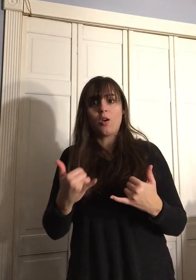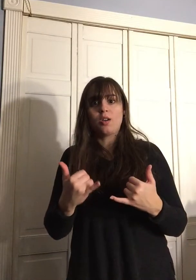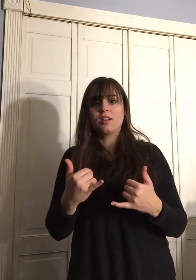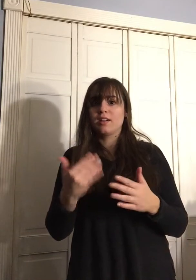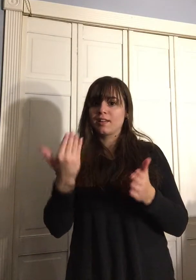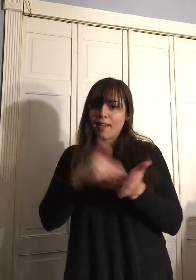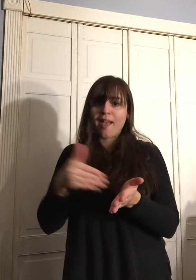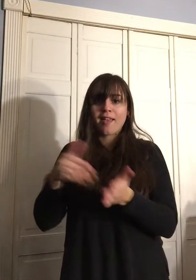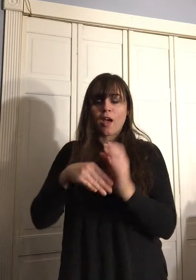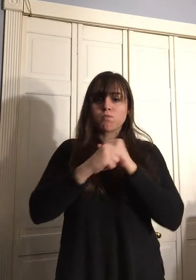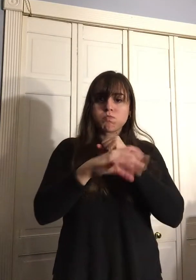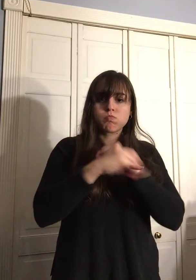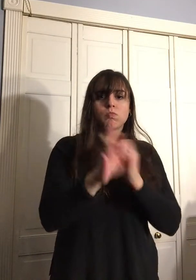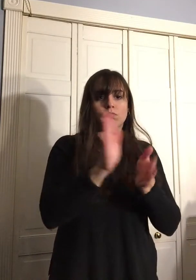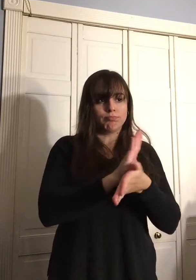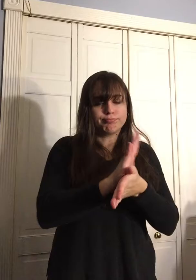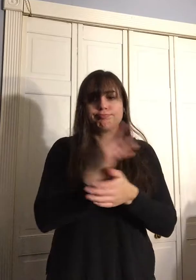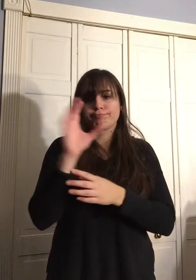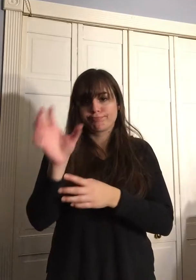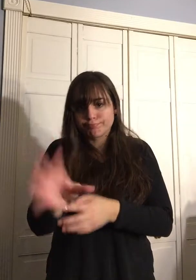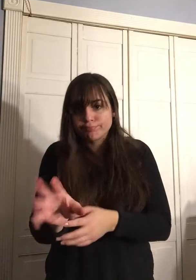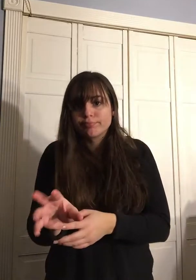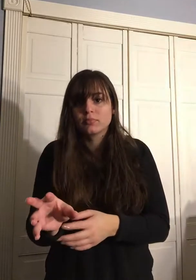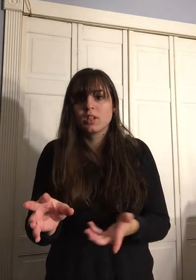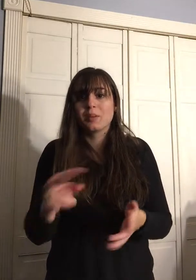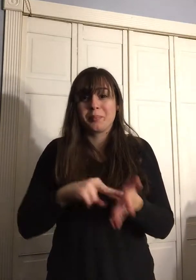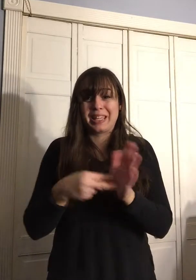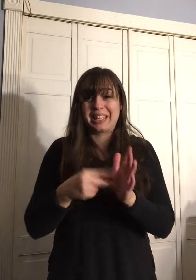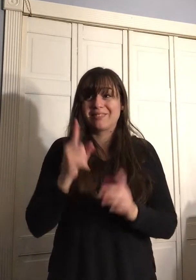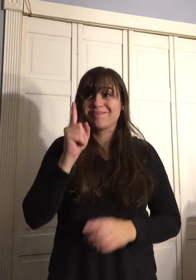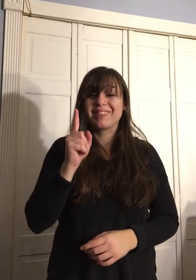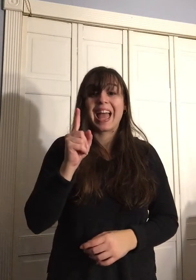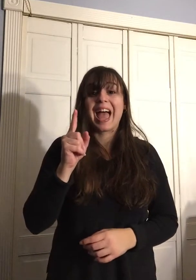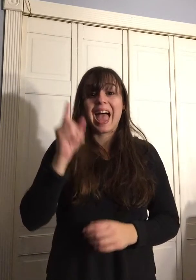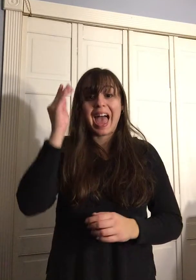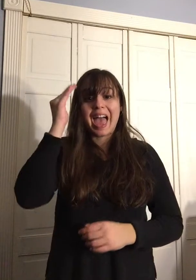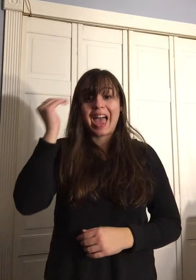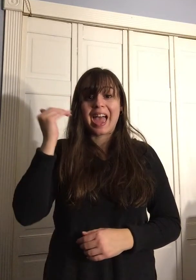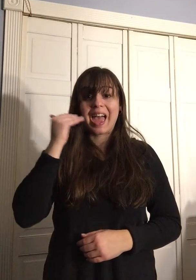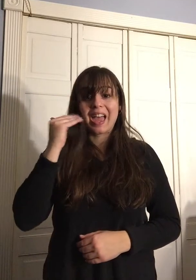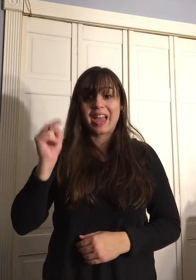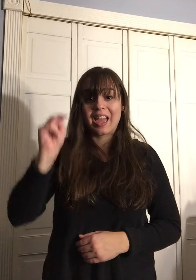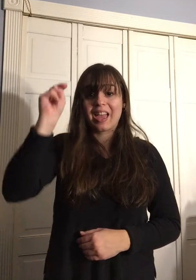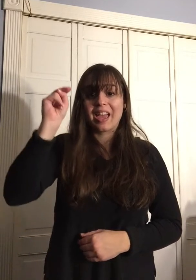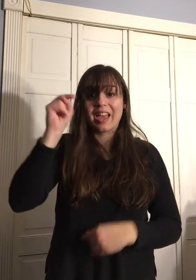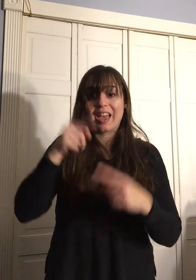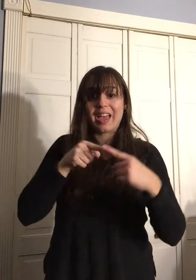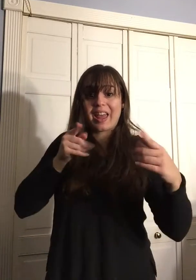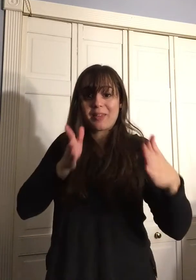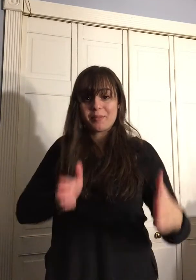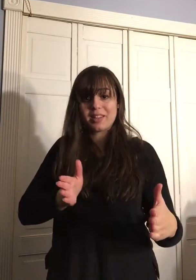And the effect of hearing these horrible stories over and over instilled one word in a young